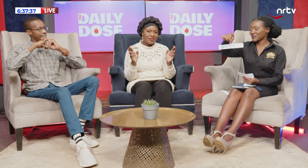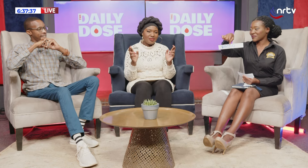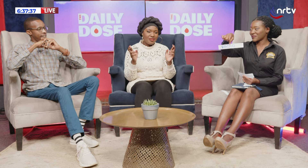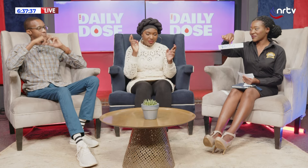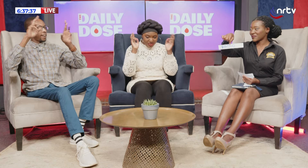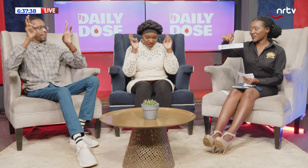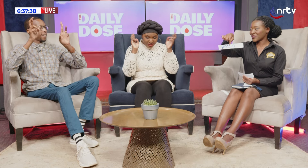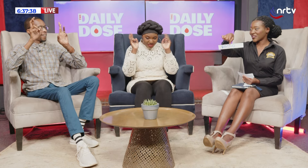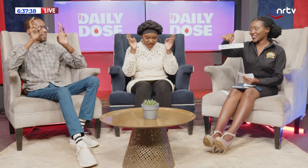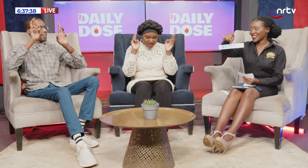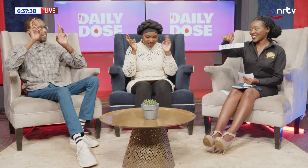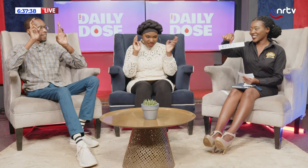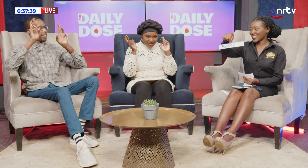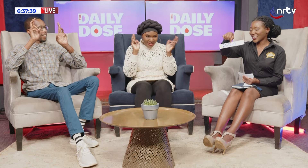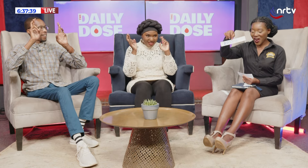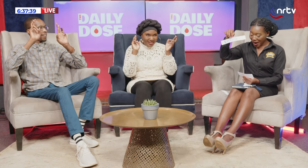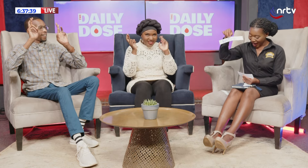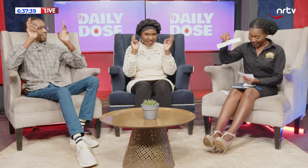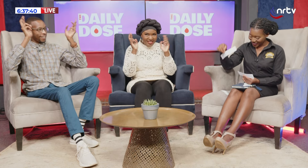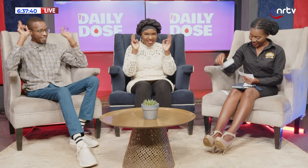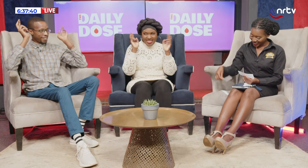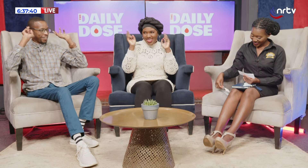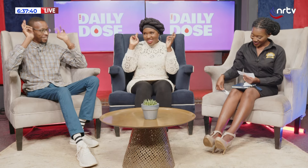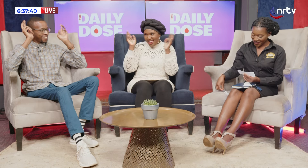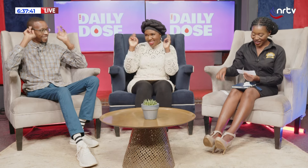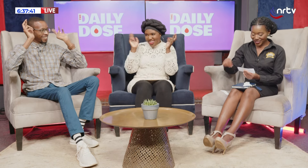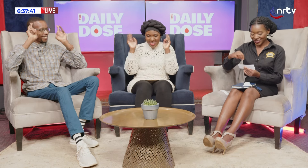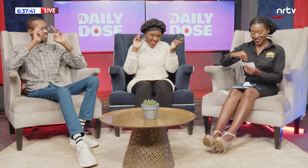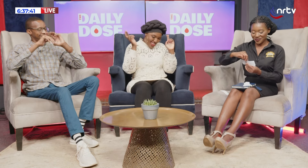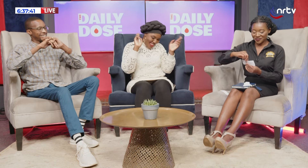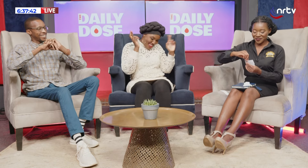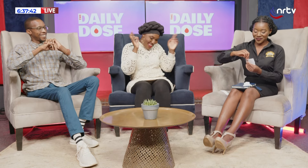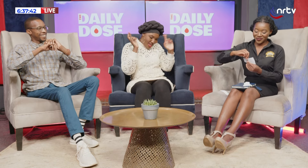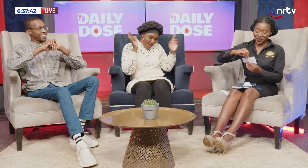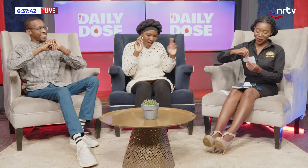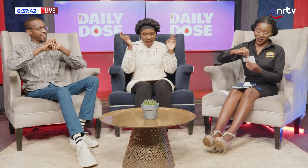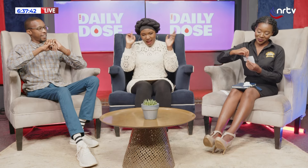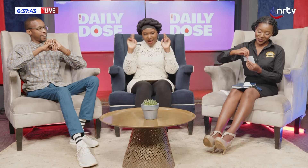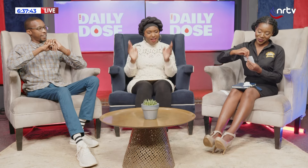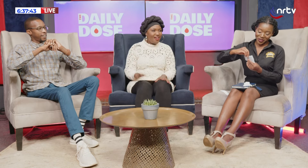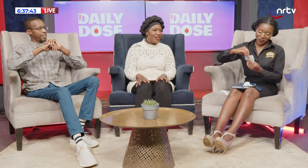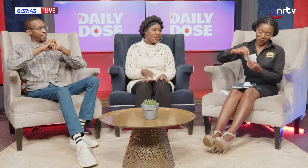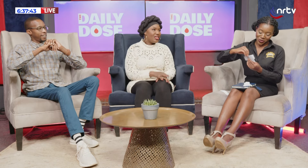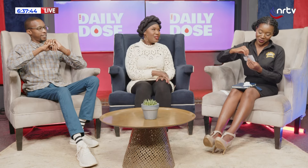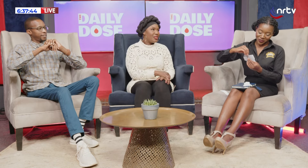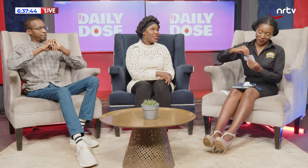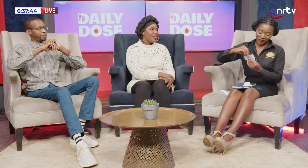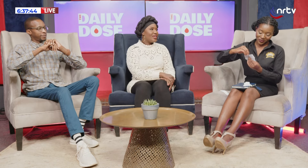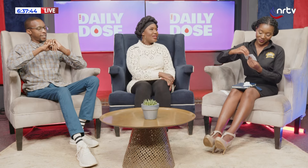Mm-hmm. I know this R. Art. Radio. Correct. Nice. Awesome. This one is for you. Chatang.